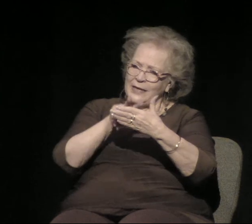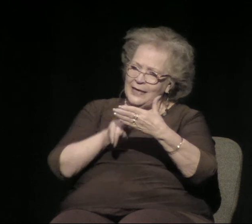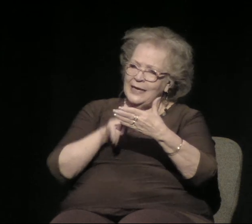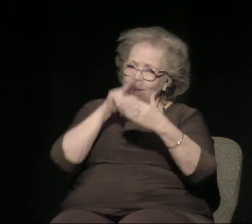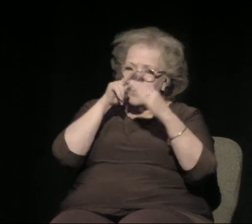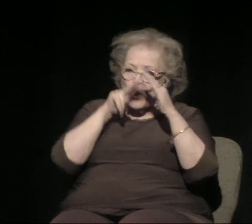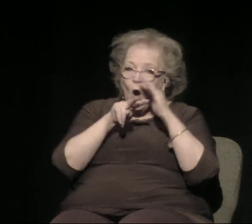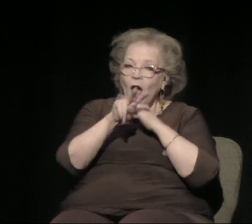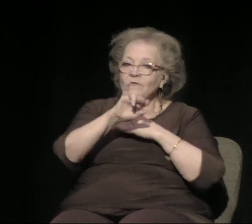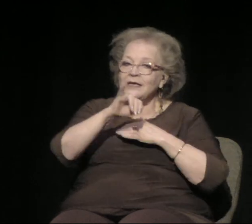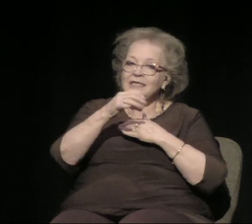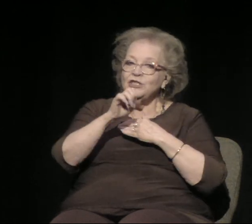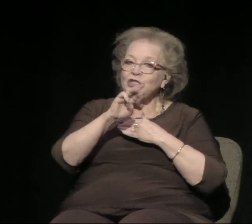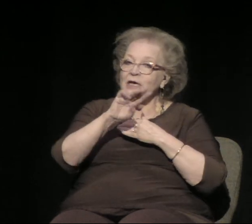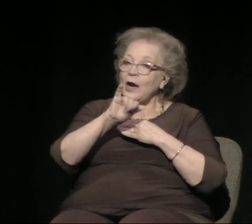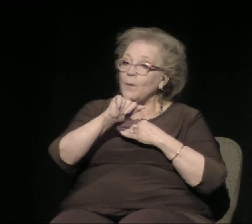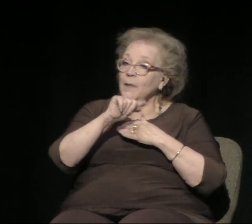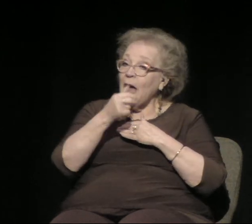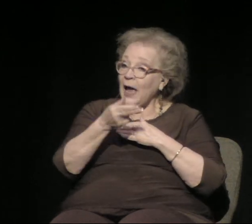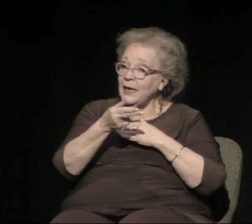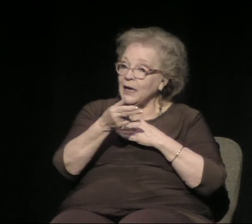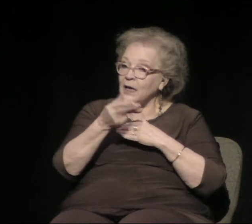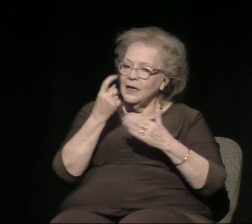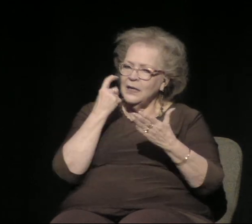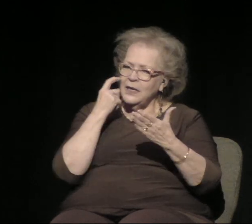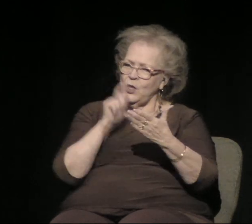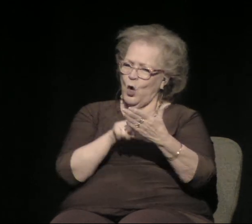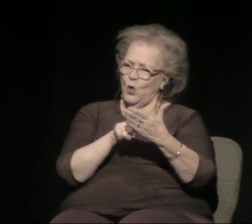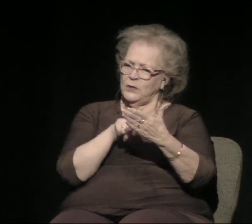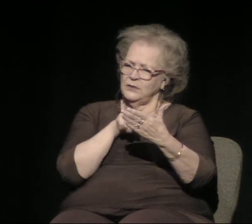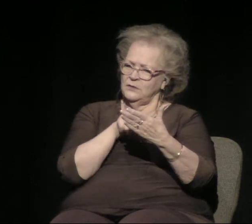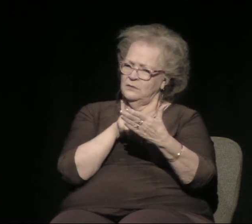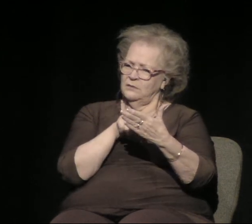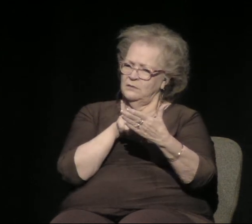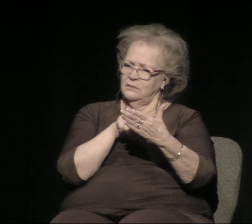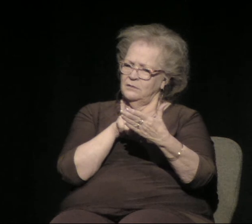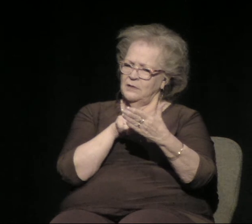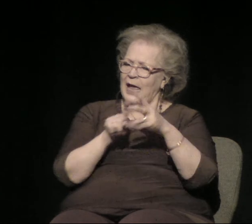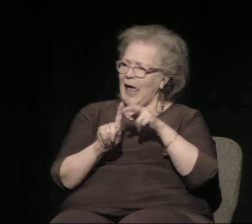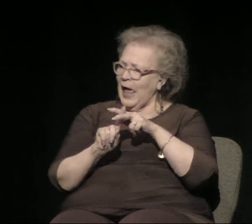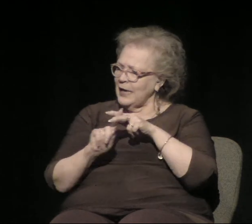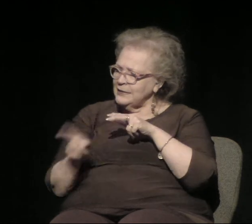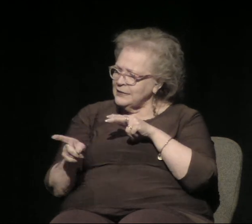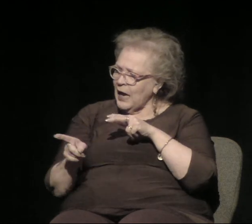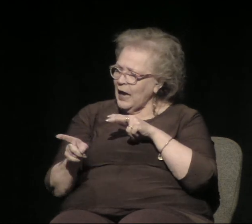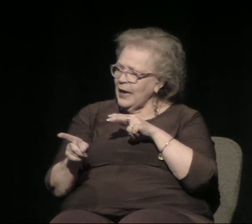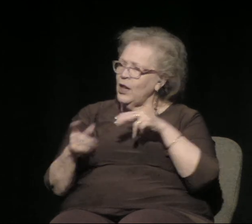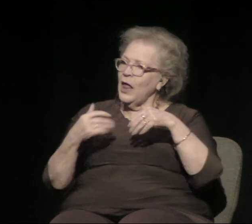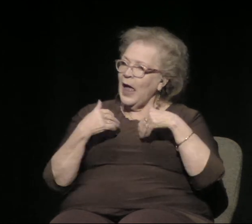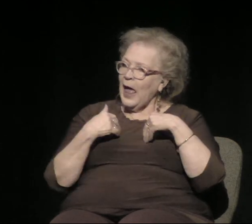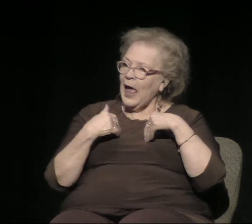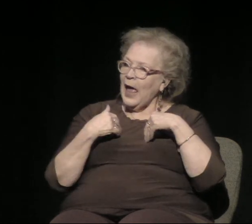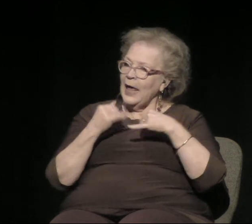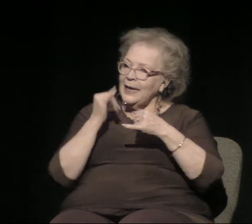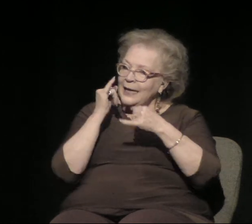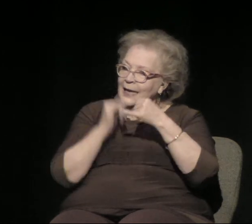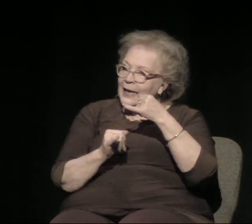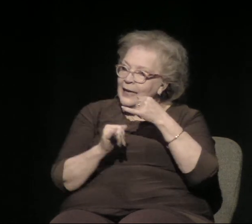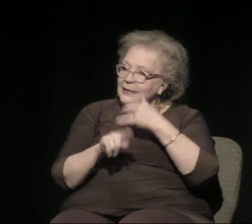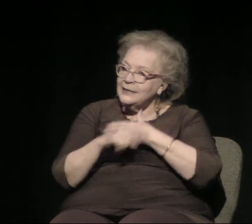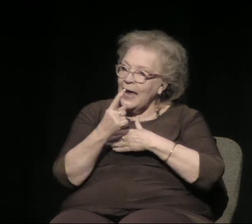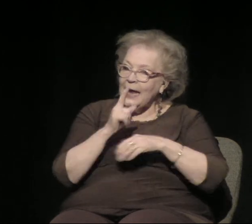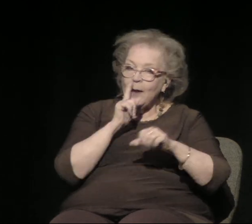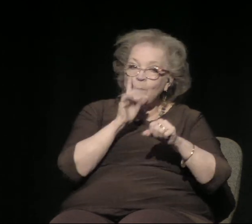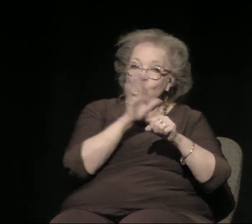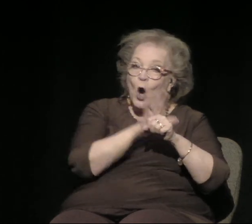prophet Jeremiah, and he noticed something, that the exile had an expiration date, that there was a